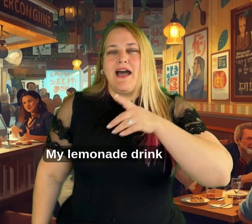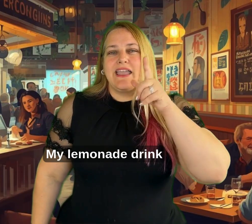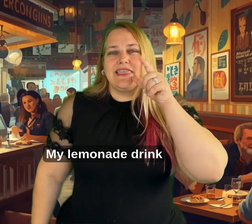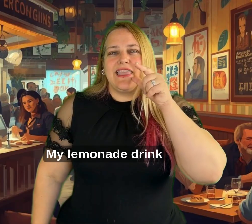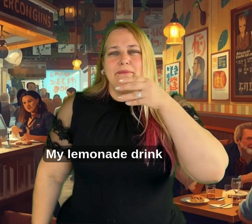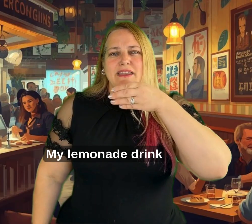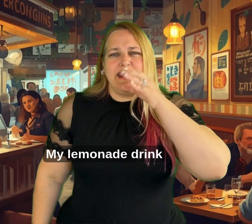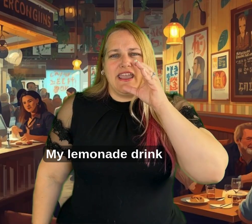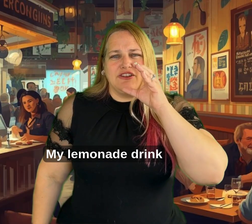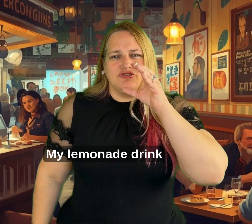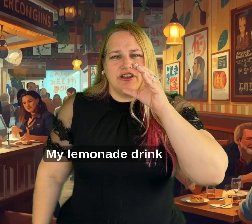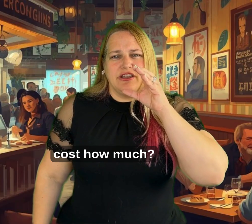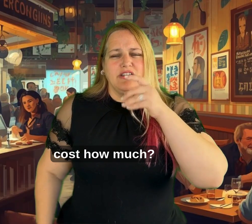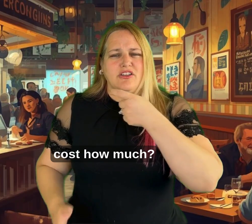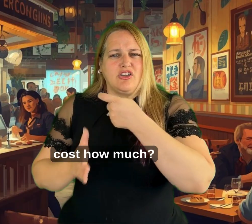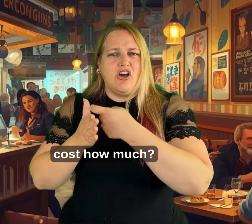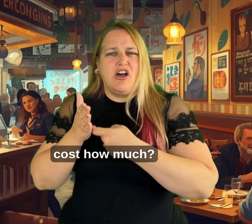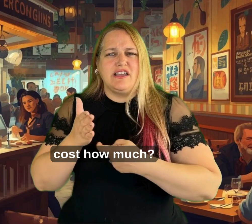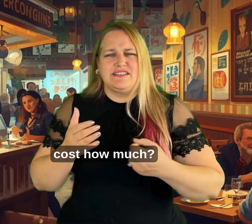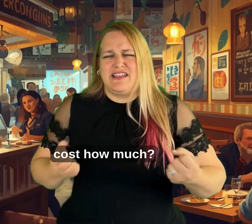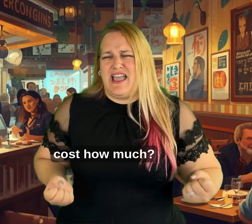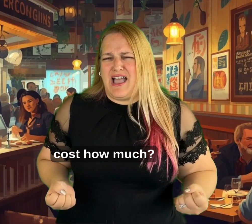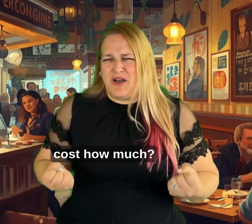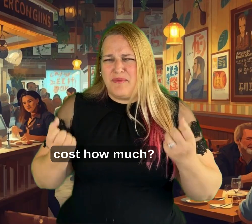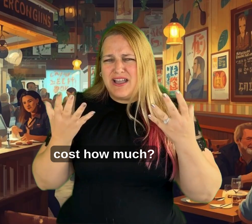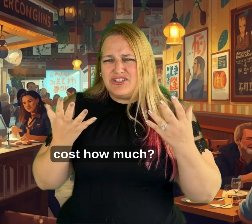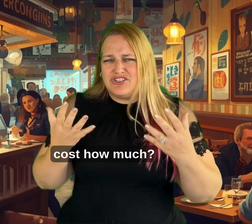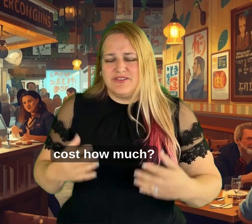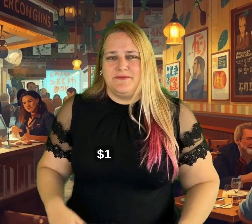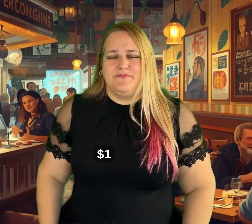My lemonade drink cost how much?